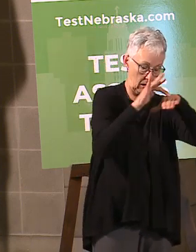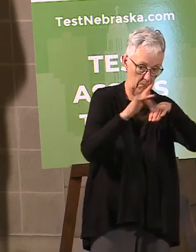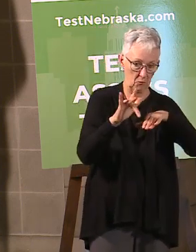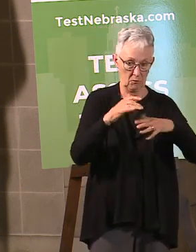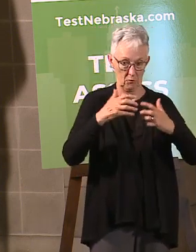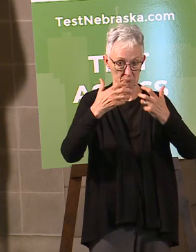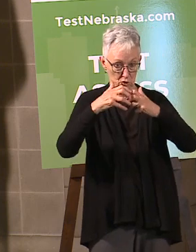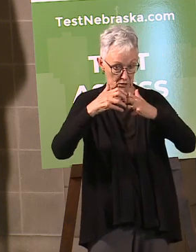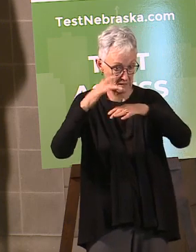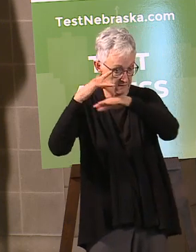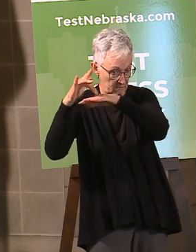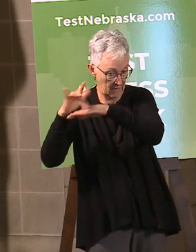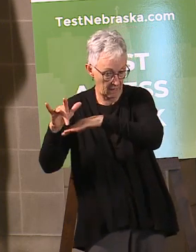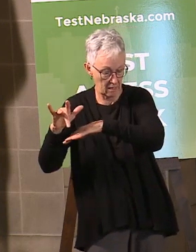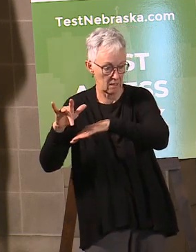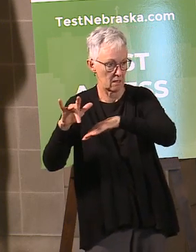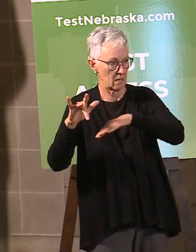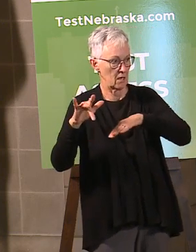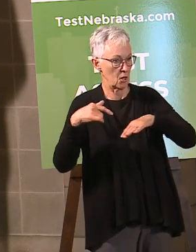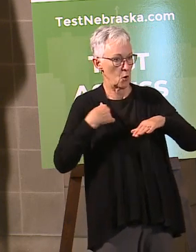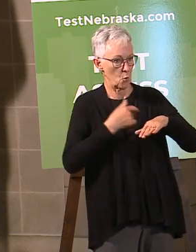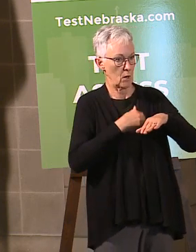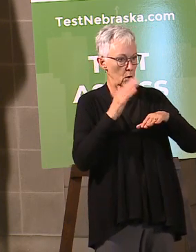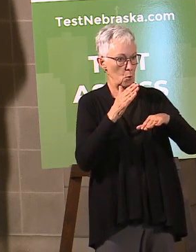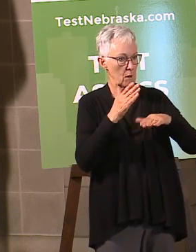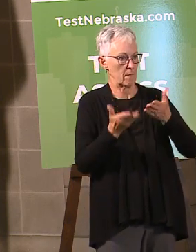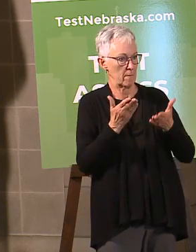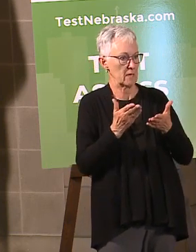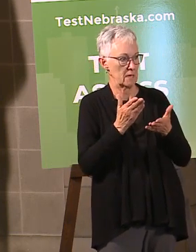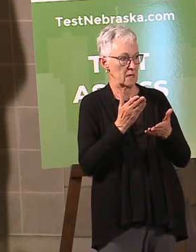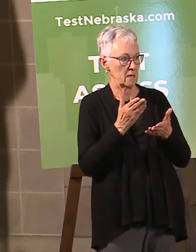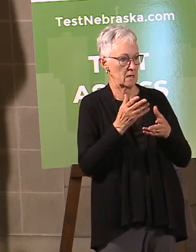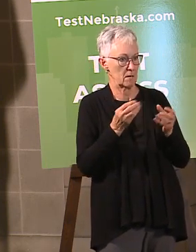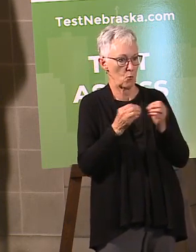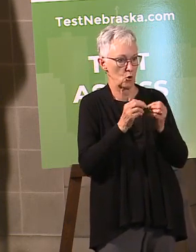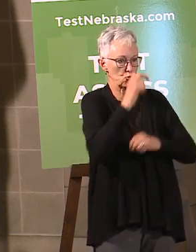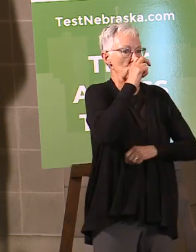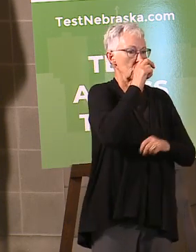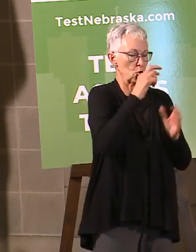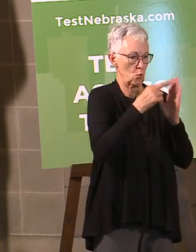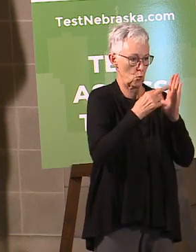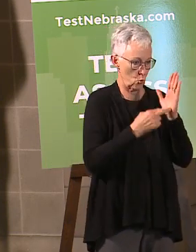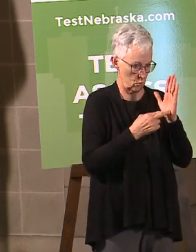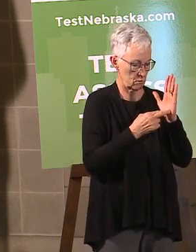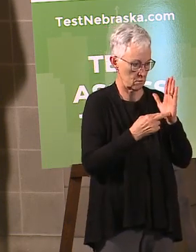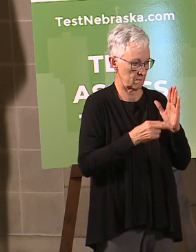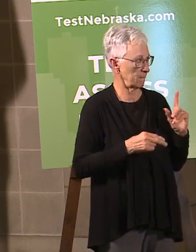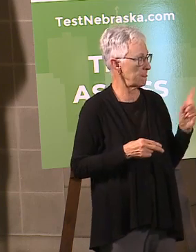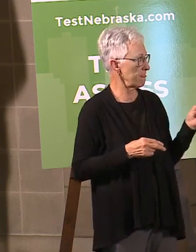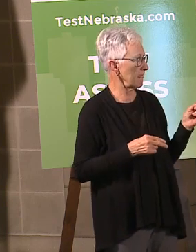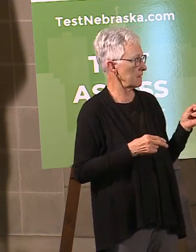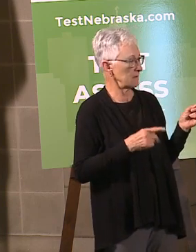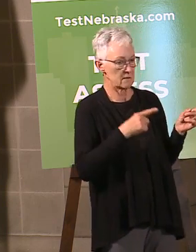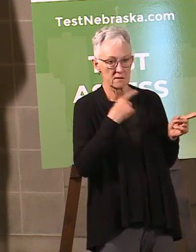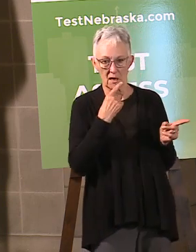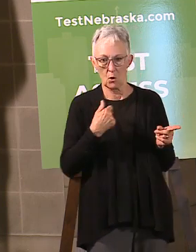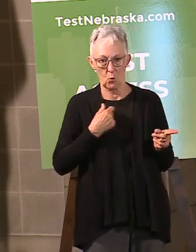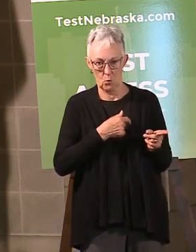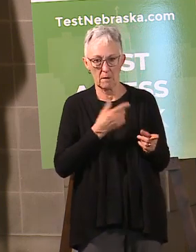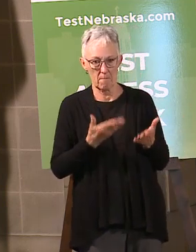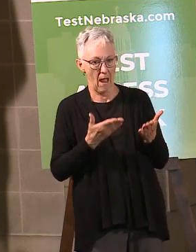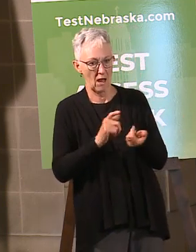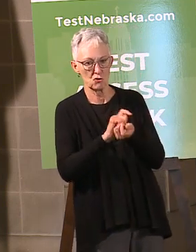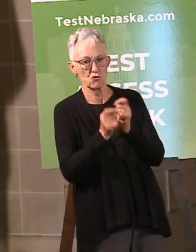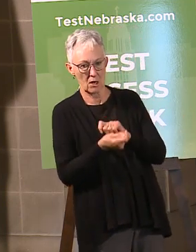County, and yet we're still loosening. And again, I think it gets back to facts and circumstances. In fact, I followed up with that question saying, hey, we might change it from 30 to 20 and so